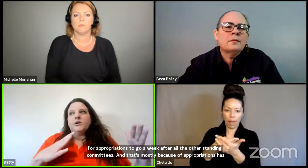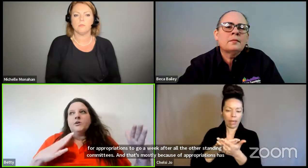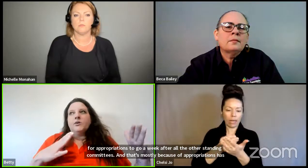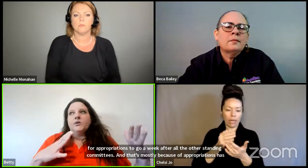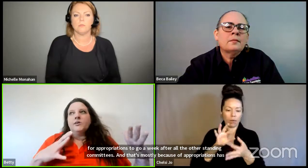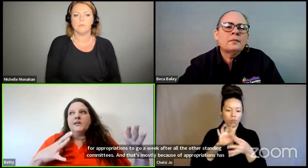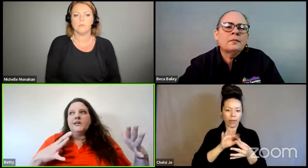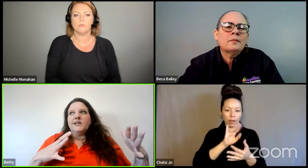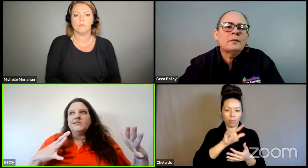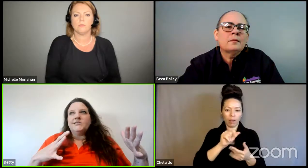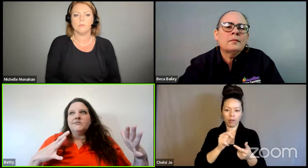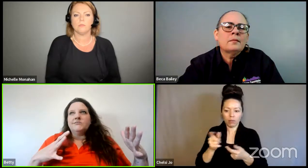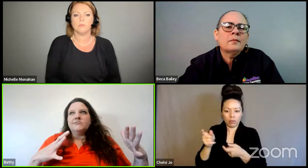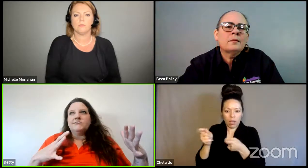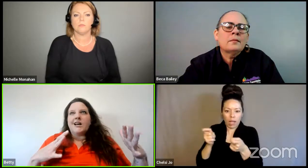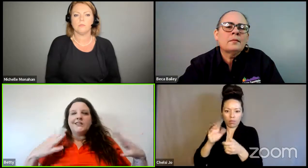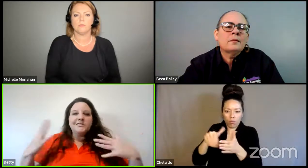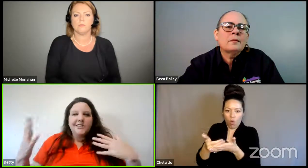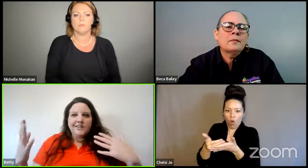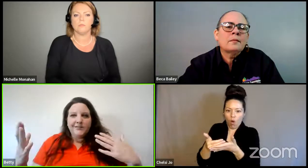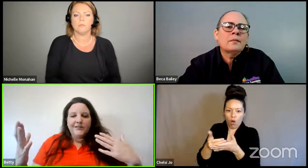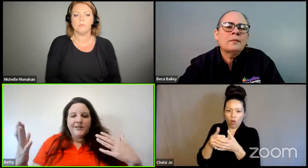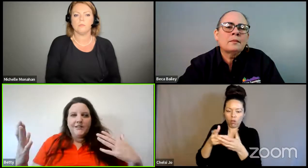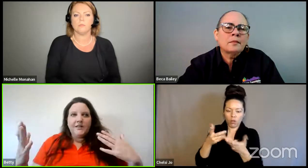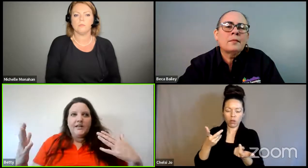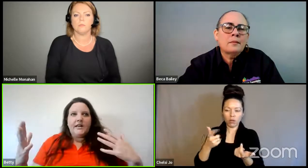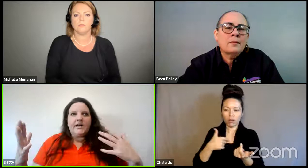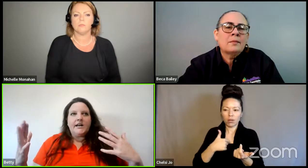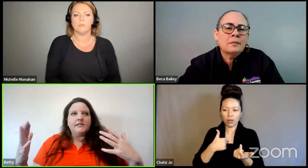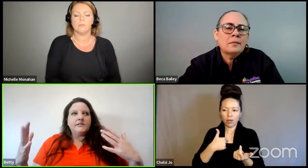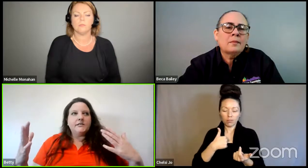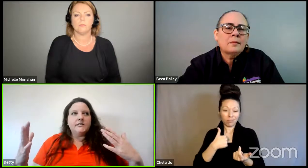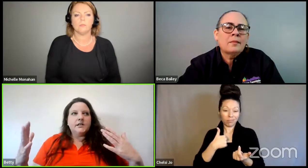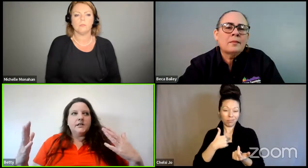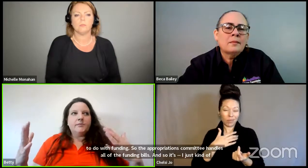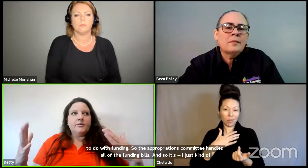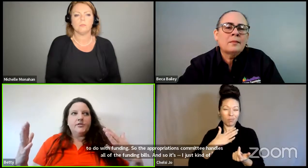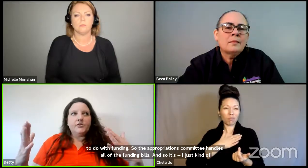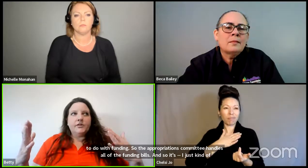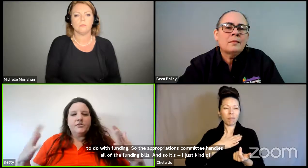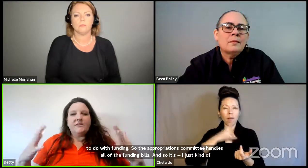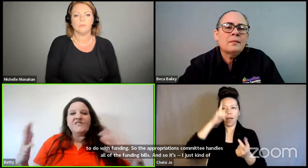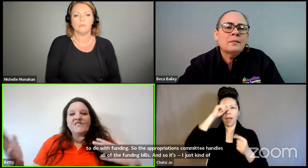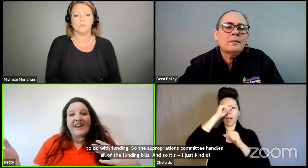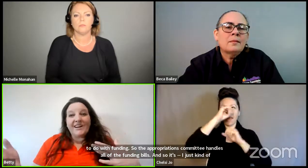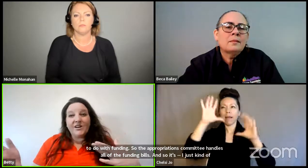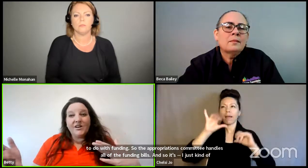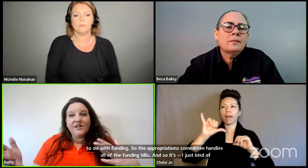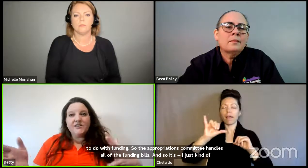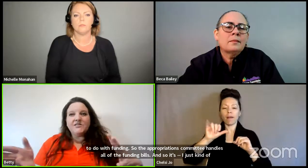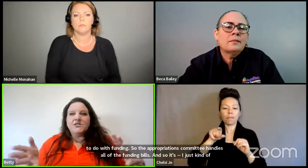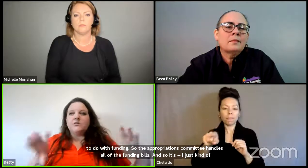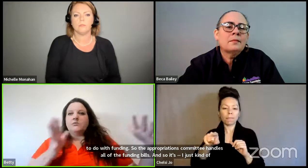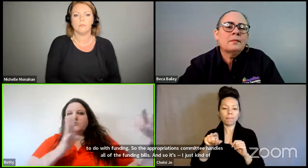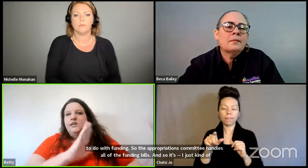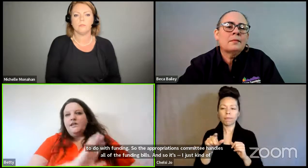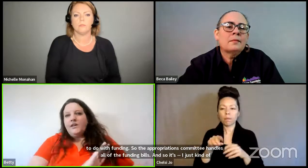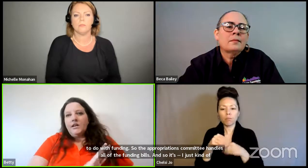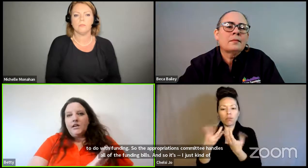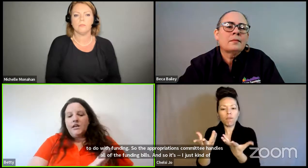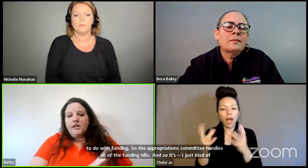And so I just kind of think of it as an opportunity to be fair.